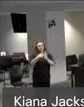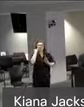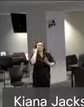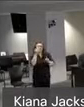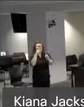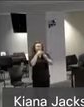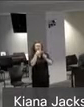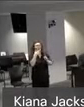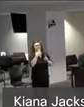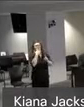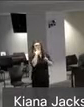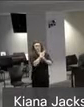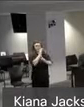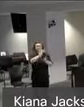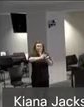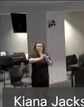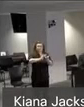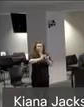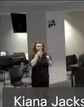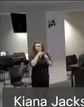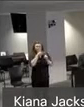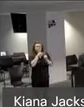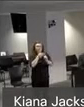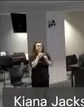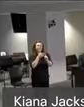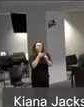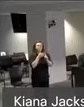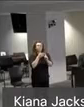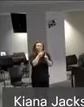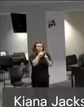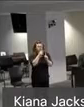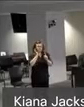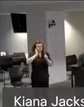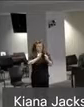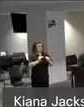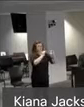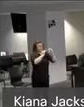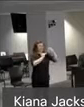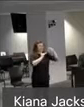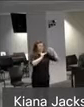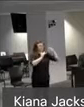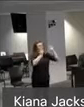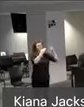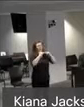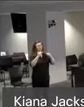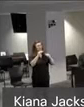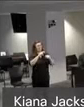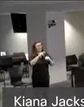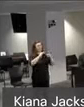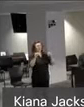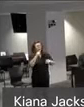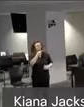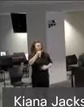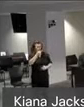if you're using a preferred drug, instead of being at a tier two, you will pay at a tier one. And if you have